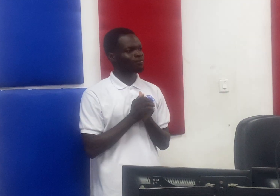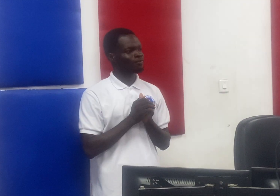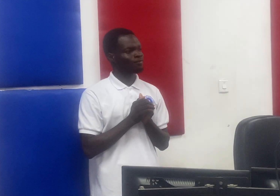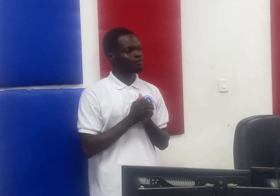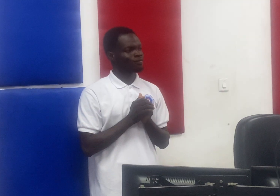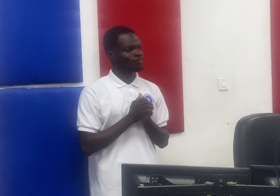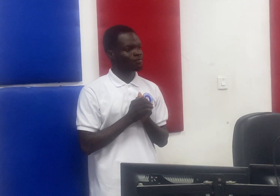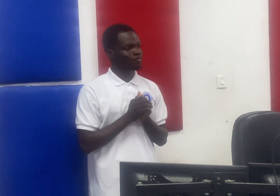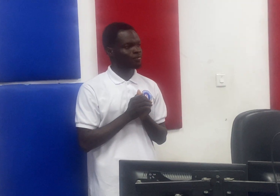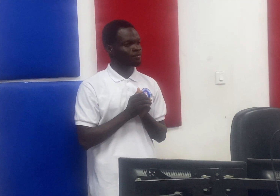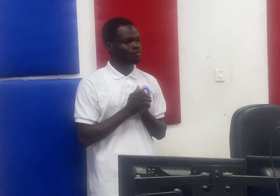Miss